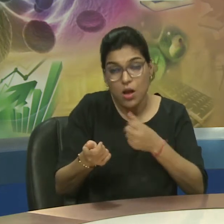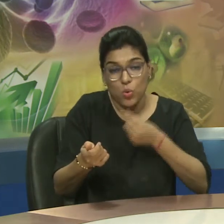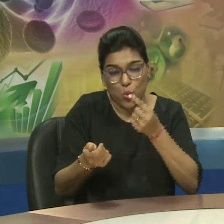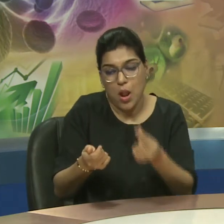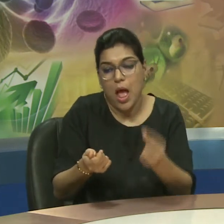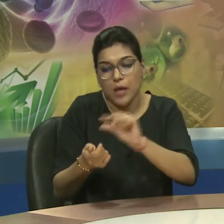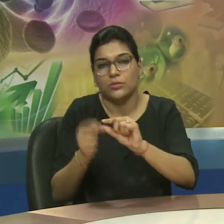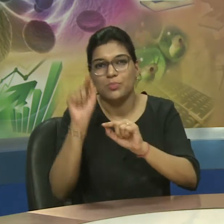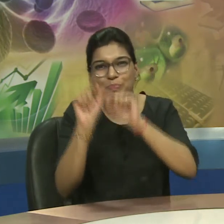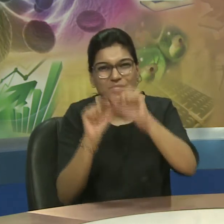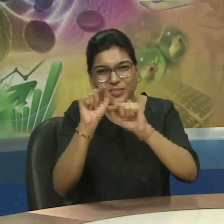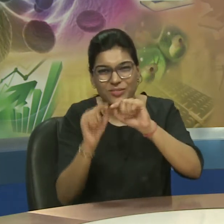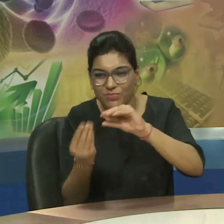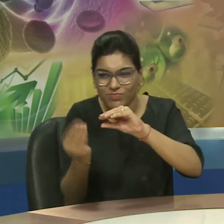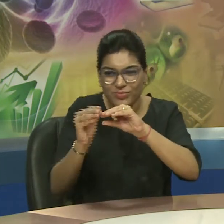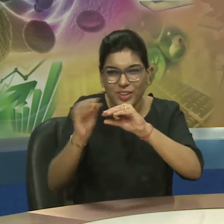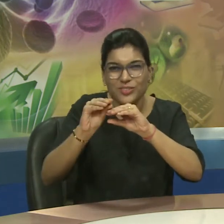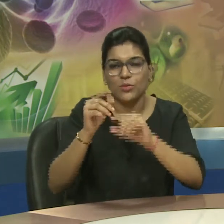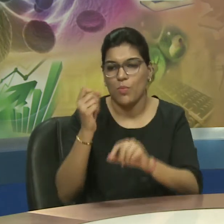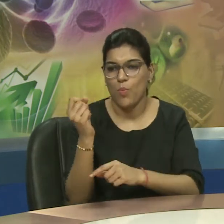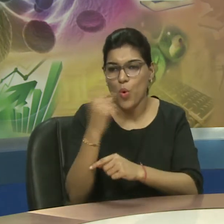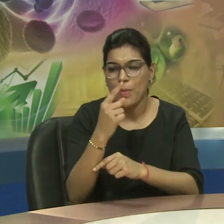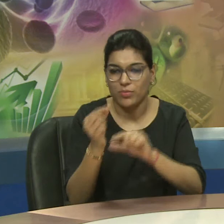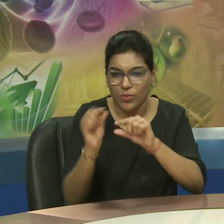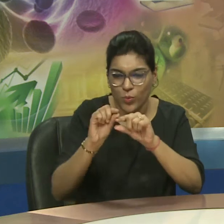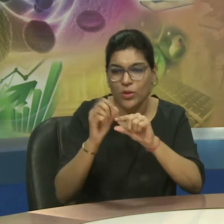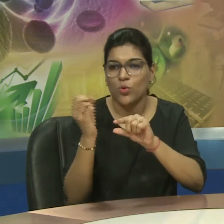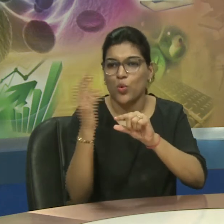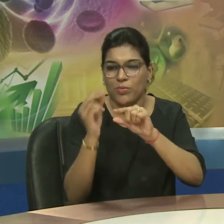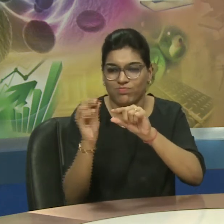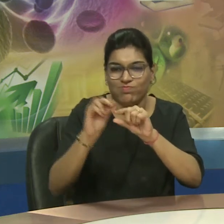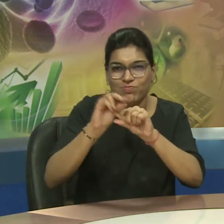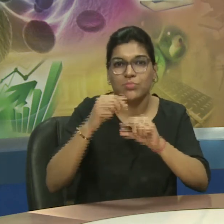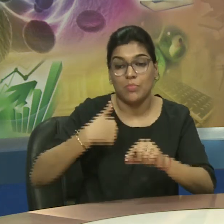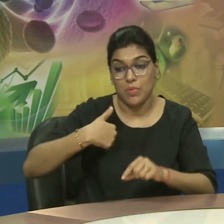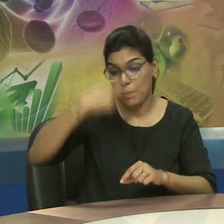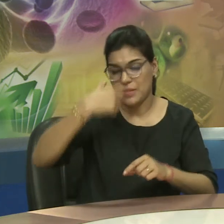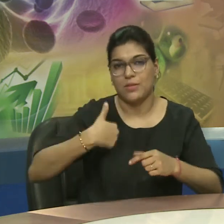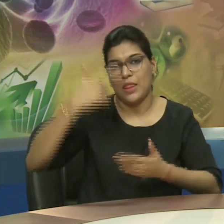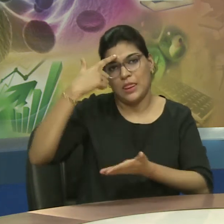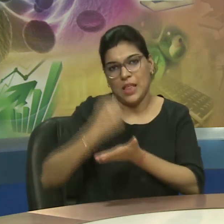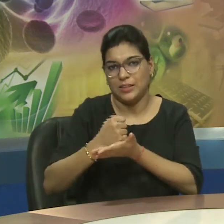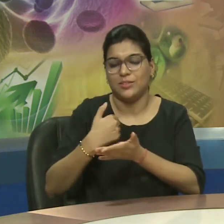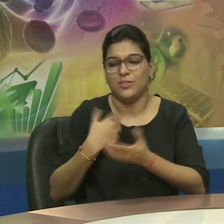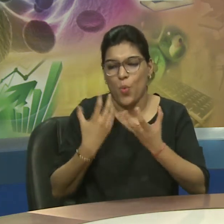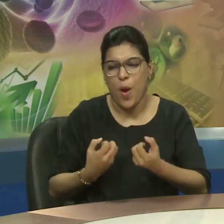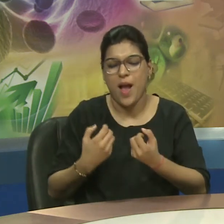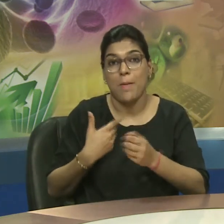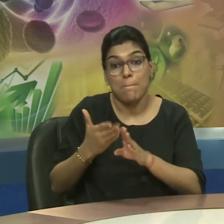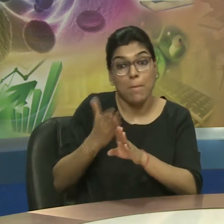fire insurance, amount insured or actual loss, whichever is less is given, is